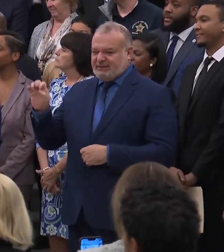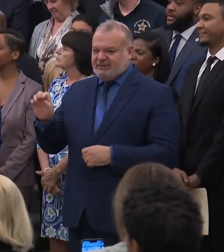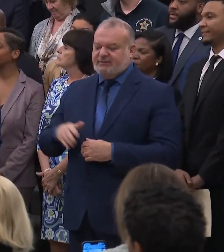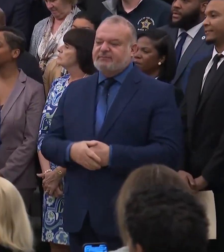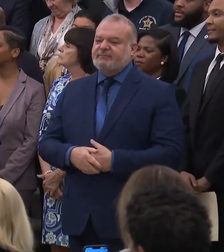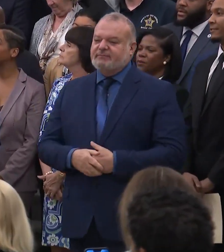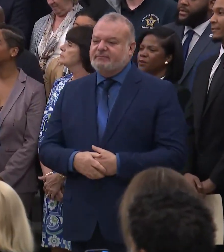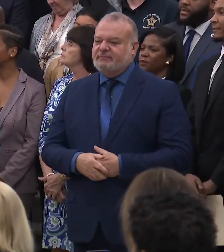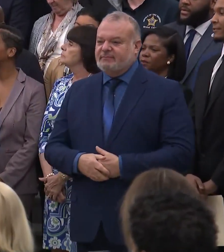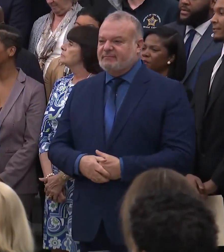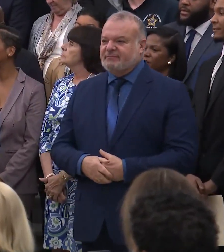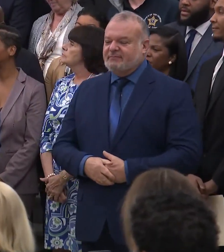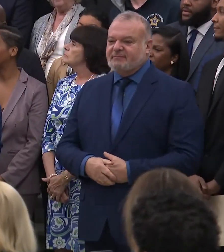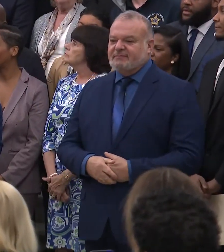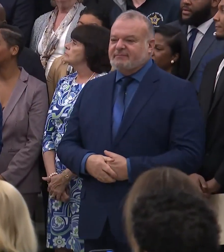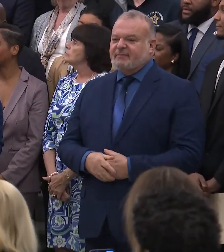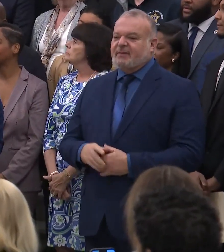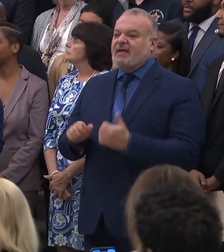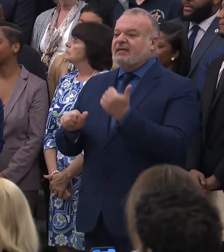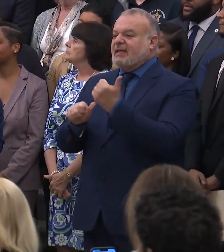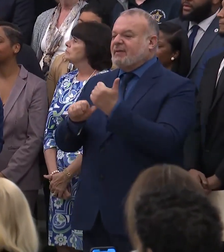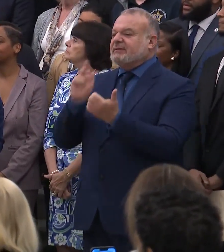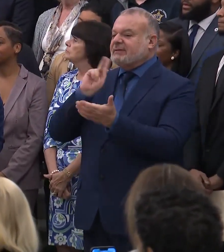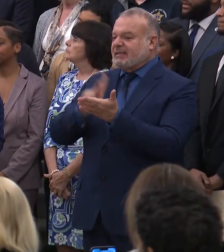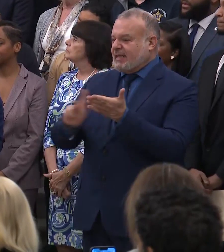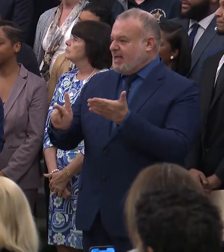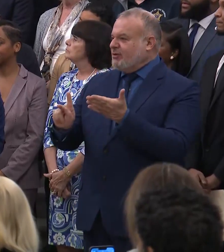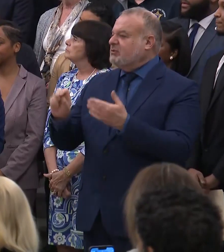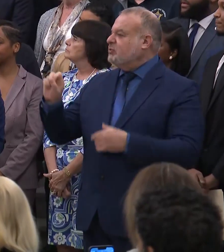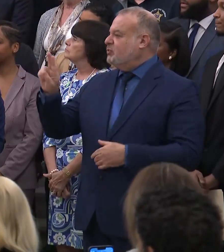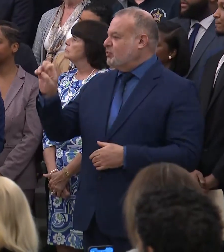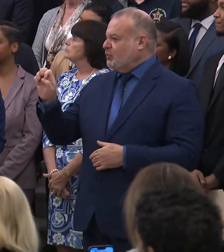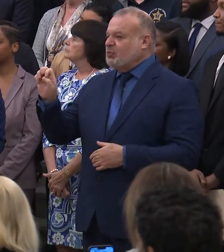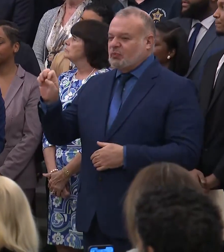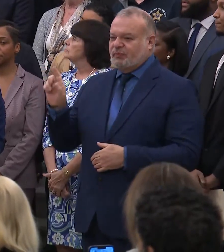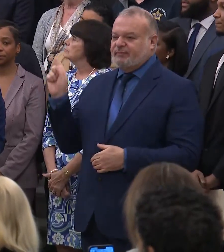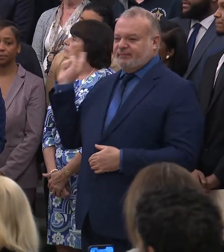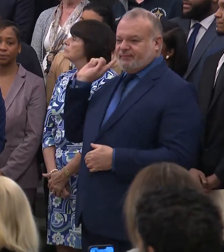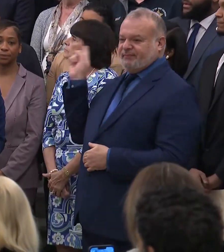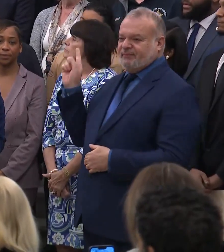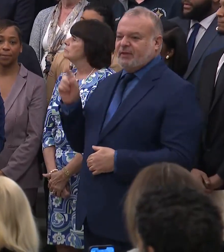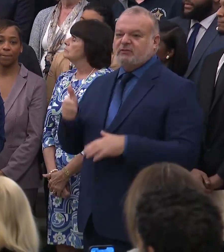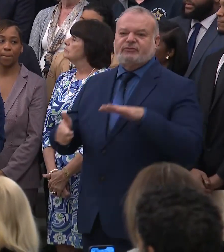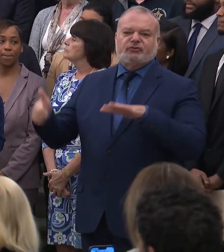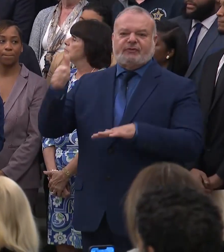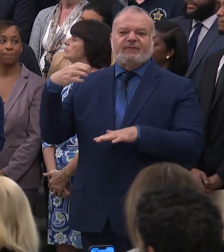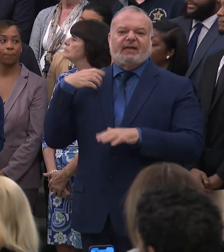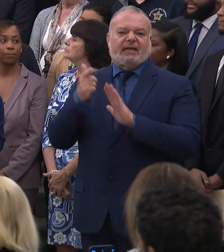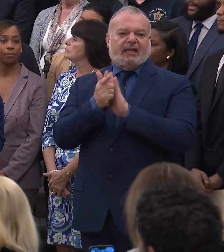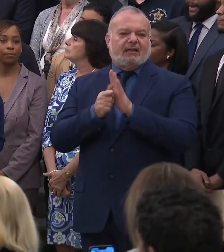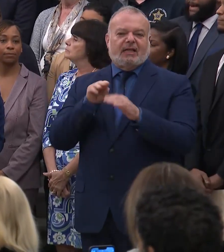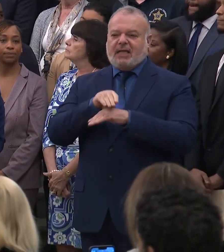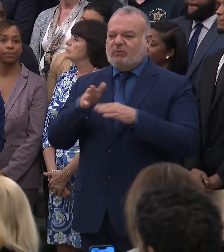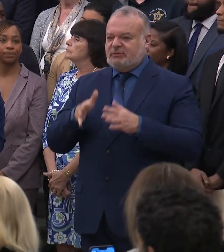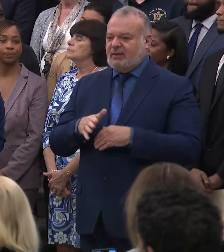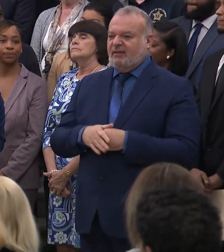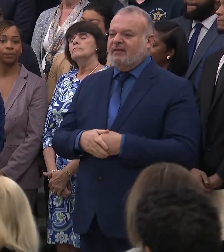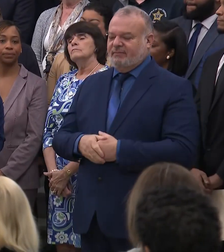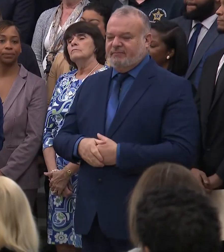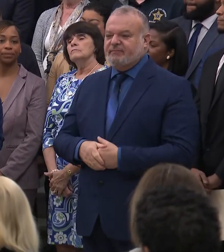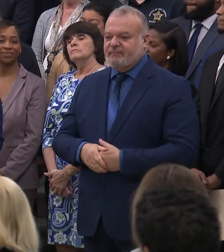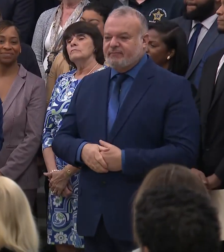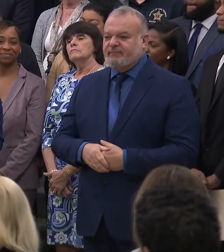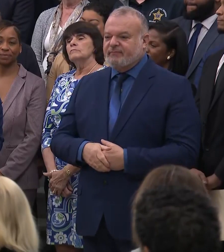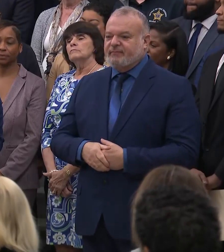Reed, Deputy Legal Counsel Adam Hornstein. It's an honor to be joined by our Attorney General Andrea Campbell